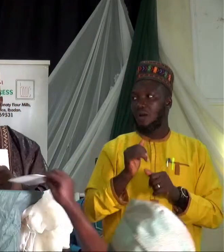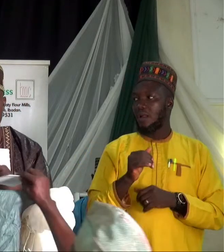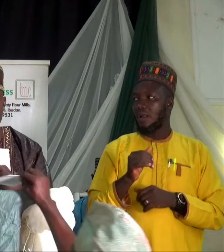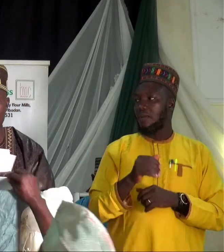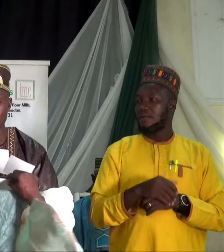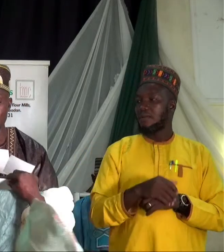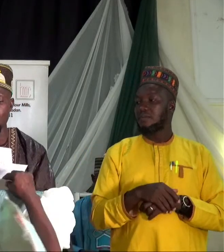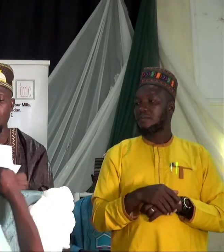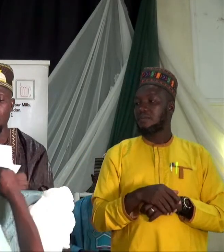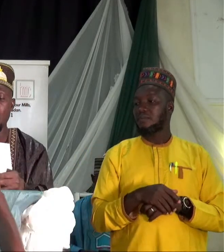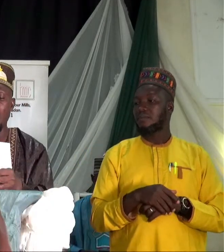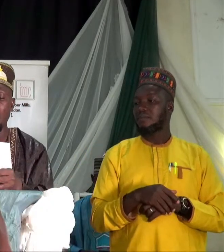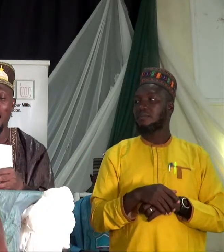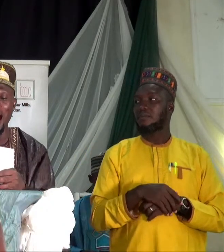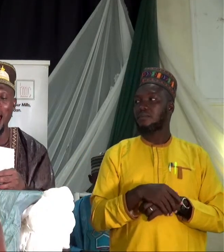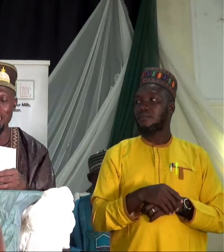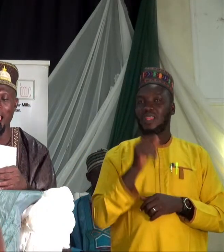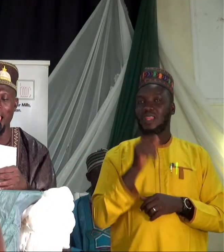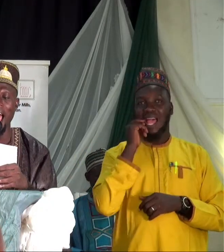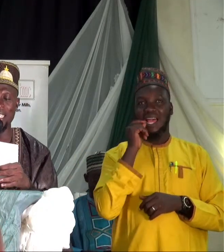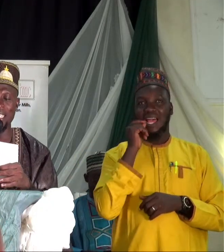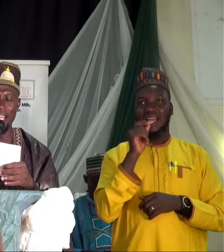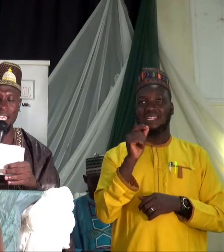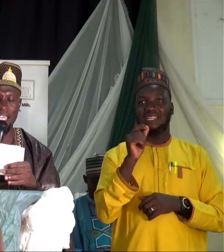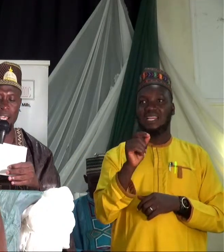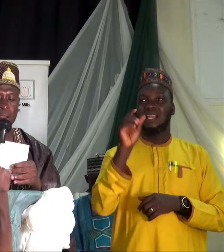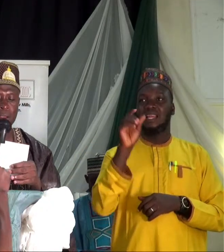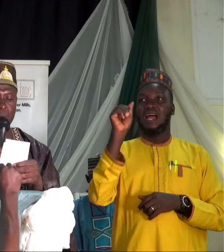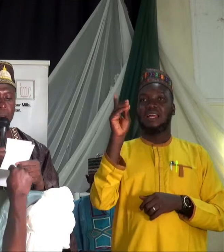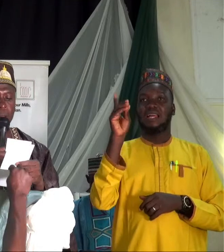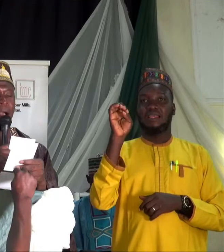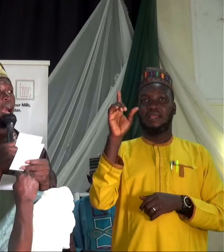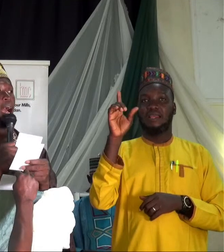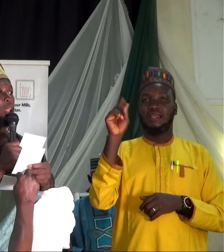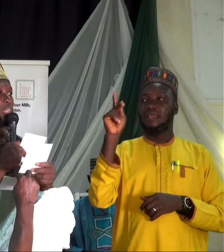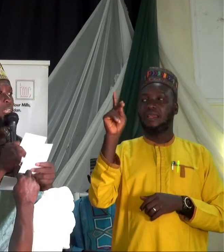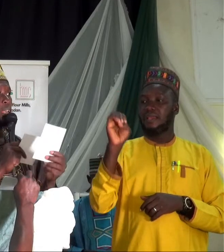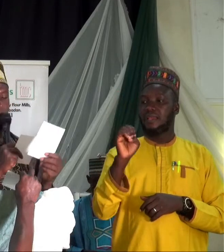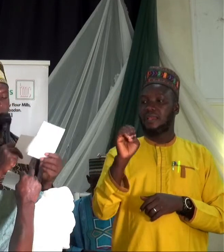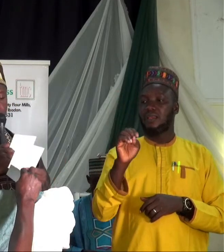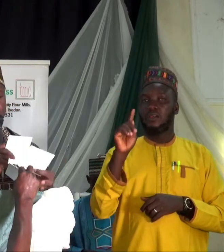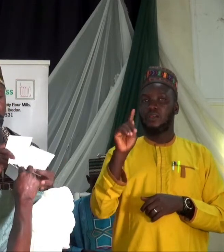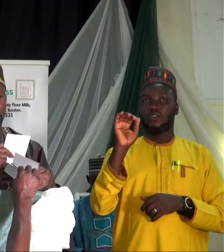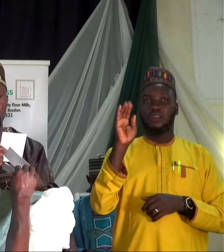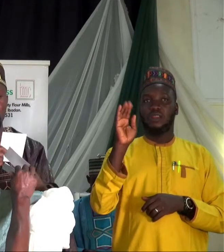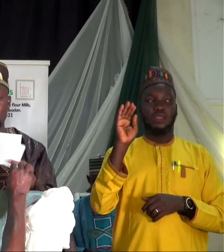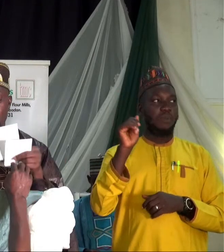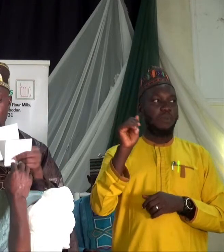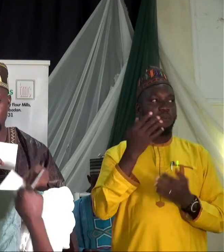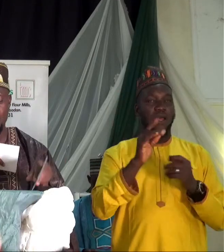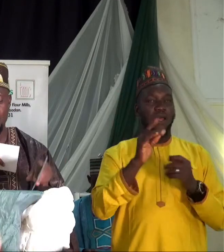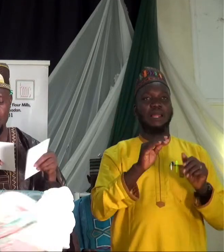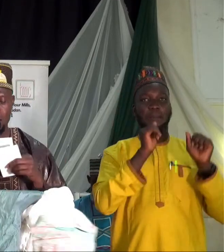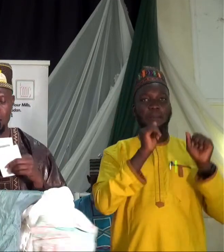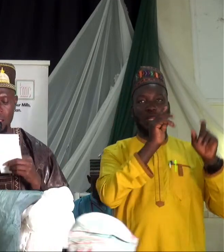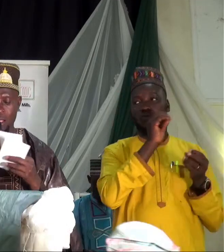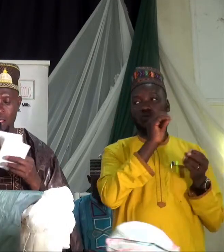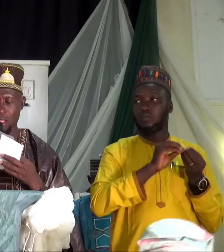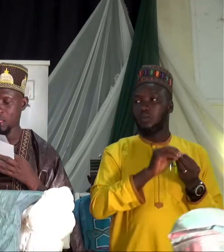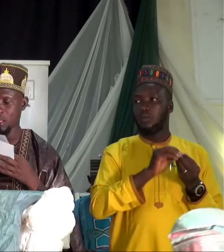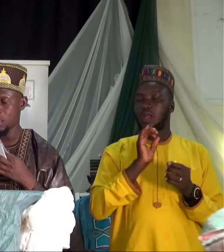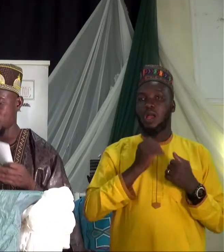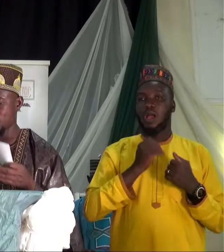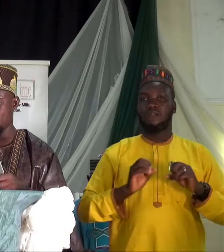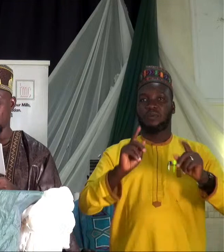Oto Daruko Alhaja Adeleke Mohiba I also have the privilege of introducing